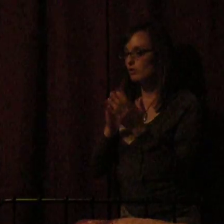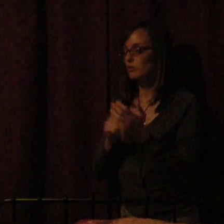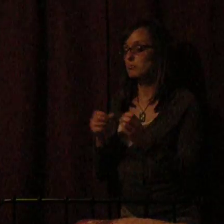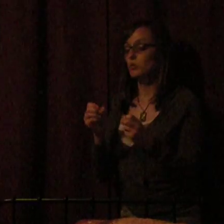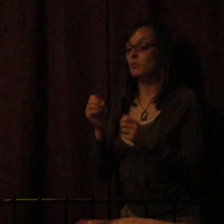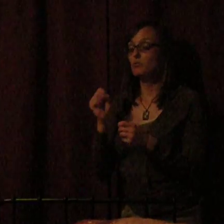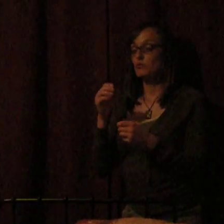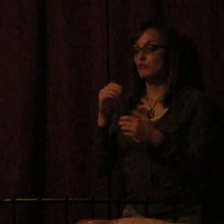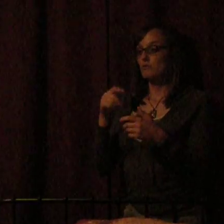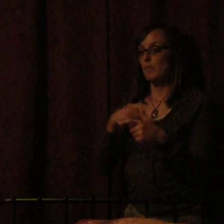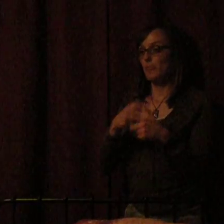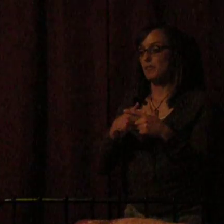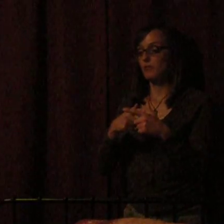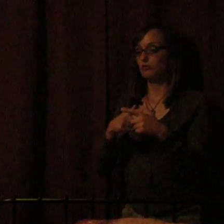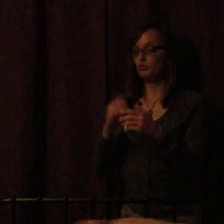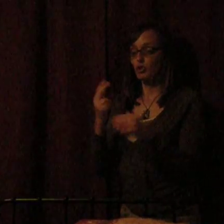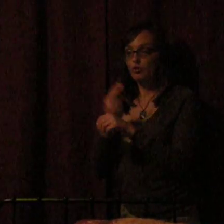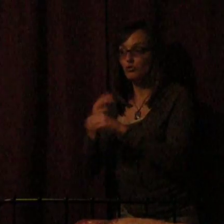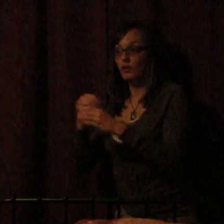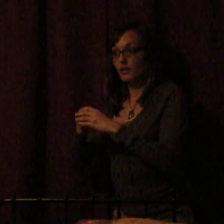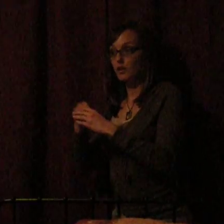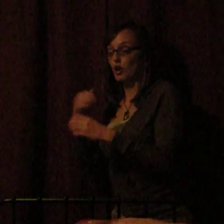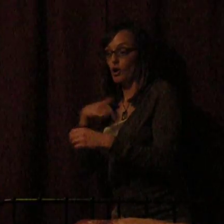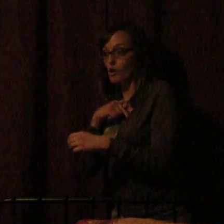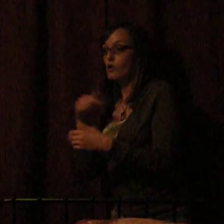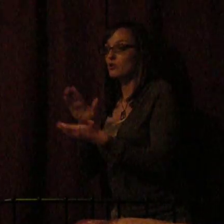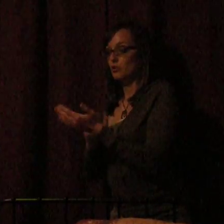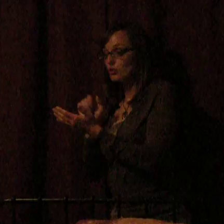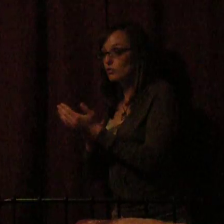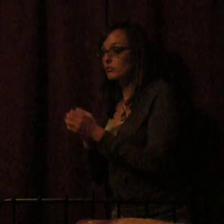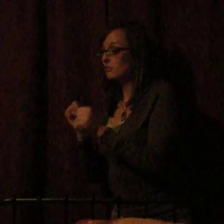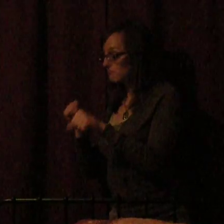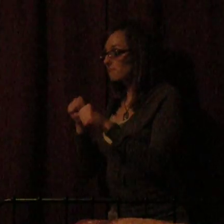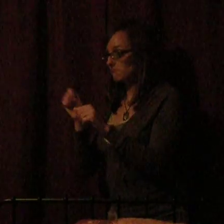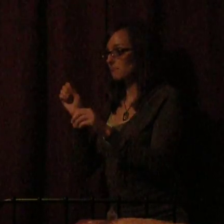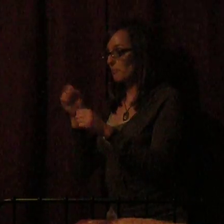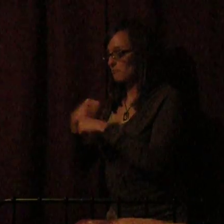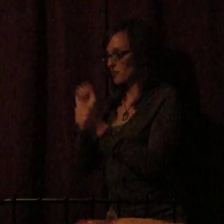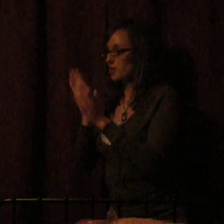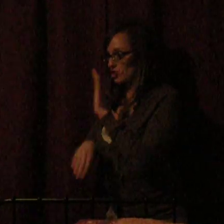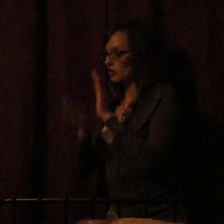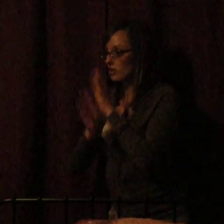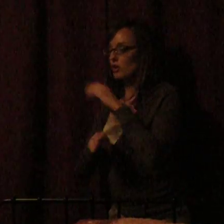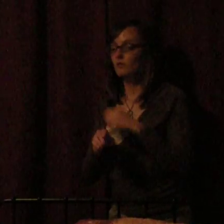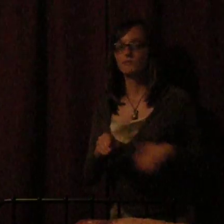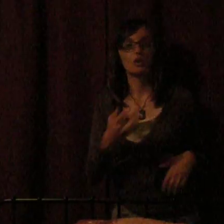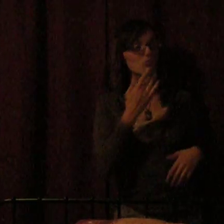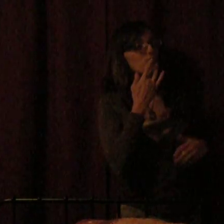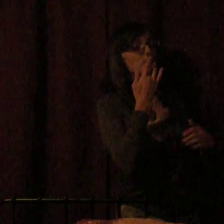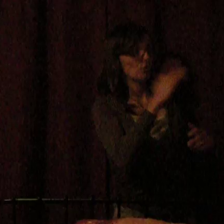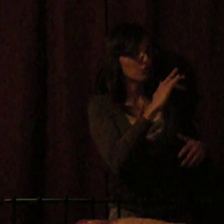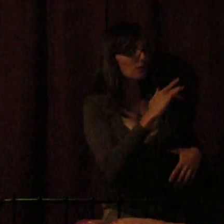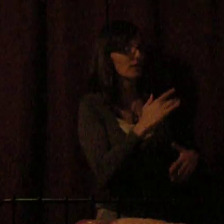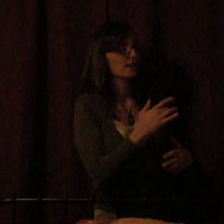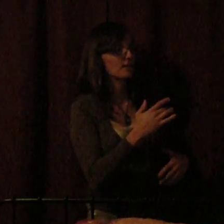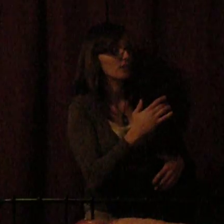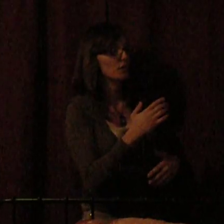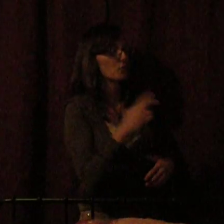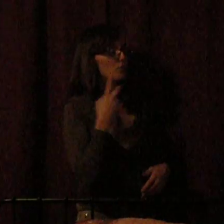is cheap, commercially viable. Well, I wish you the best of luck, and we'll watch to see where your soap